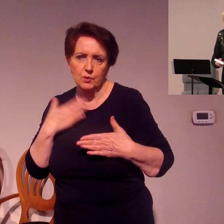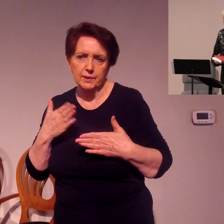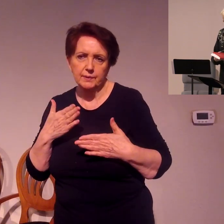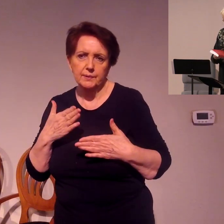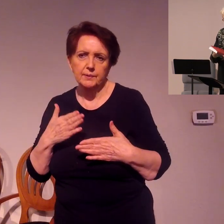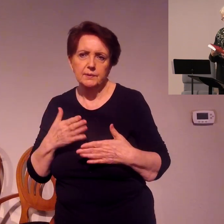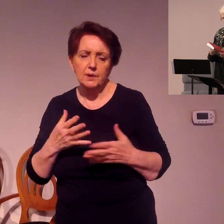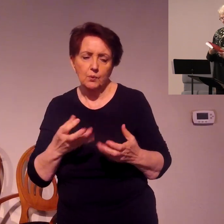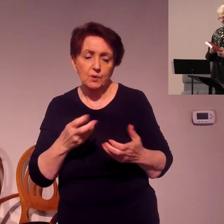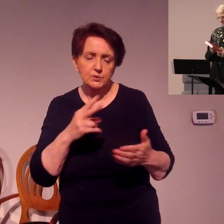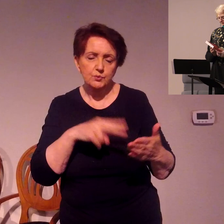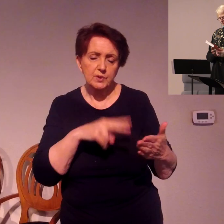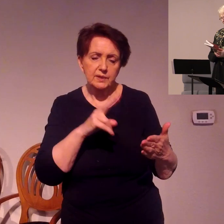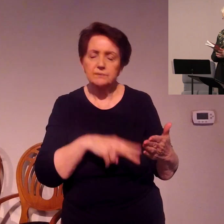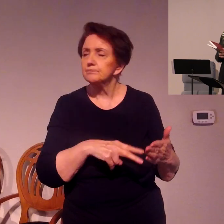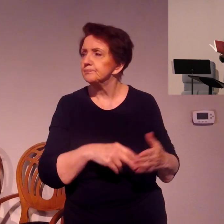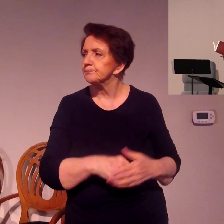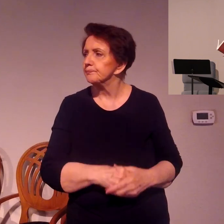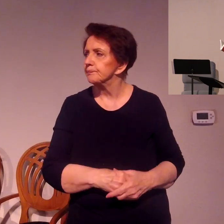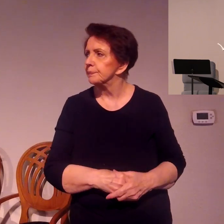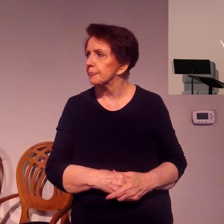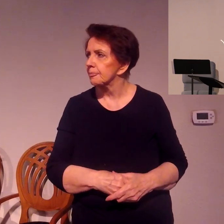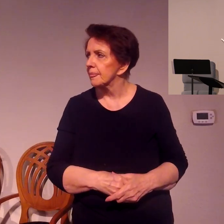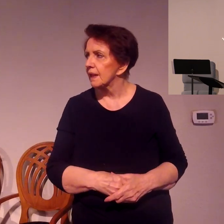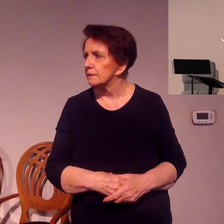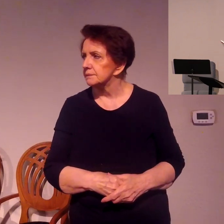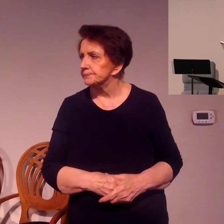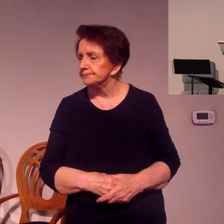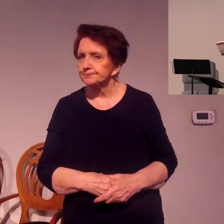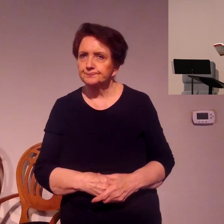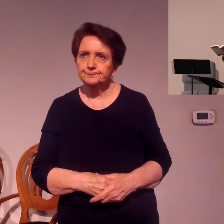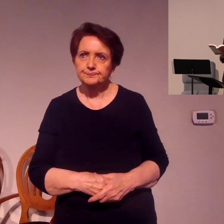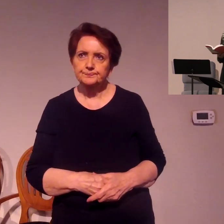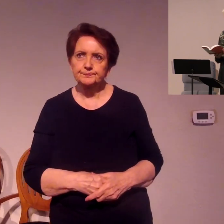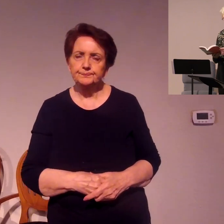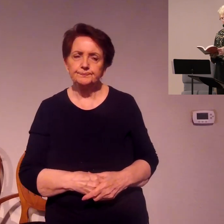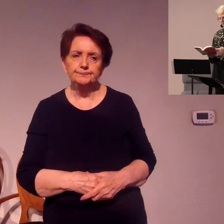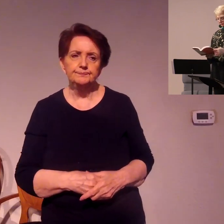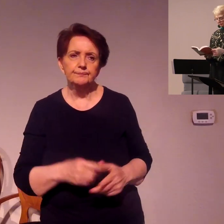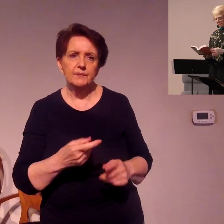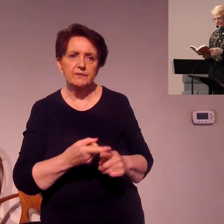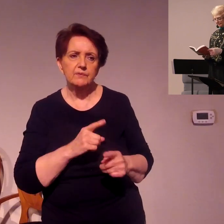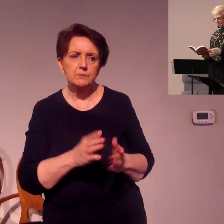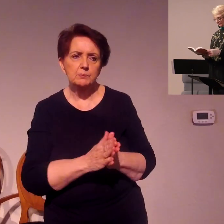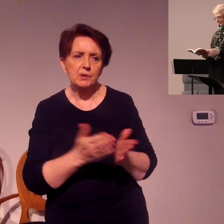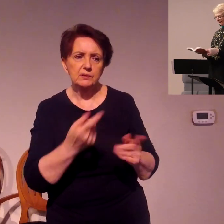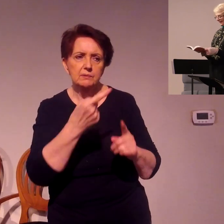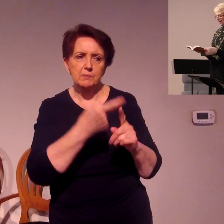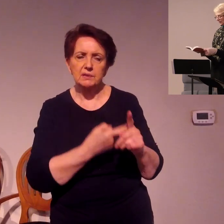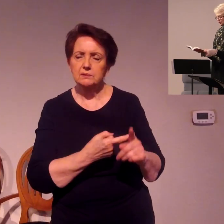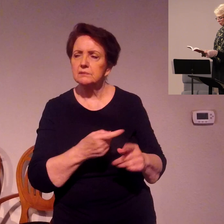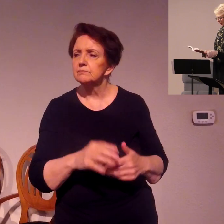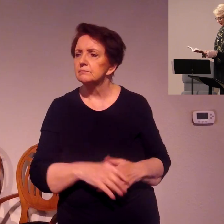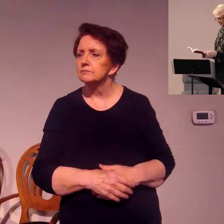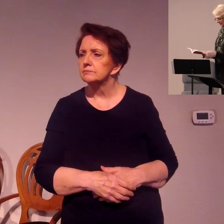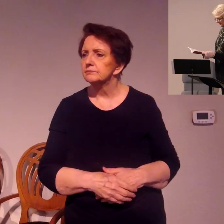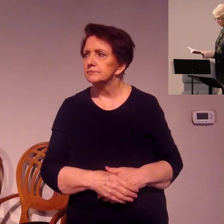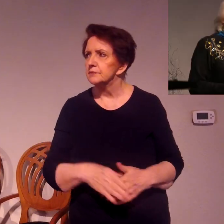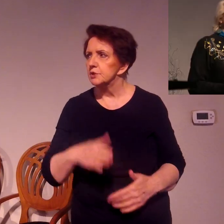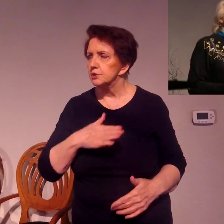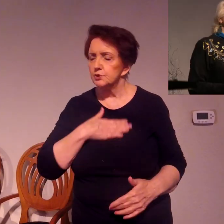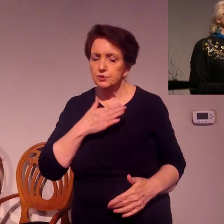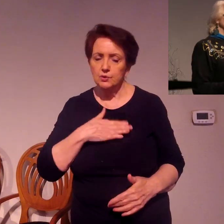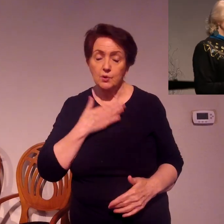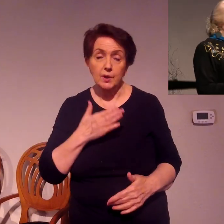I want to read this this piece again from our book of the month. Joy